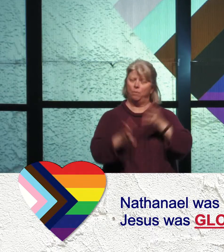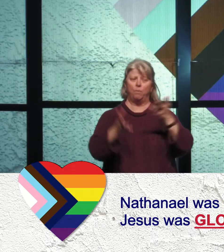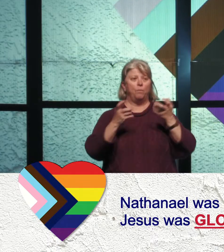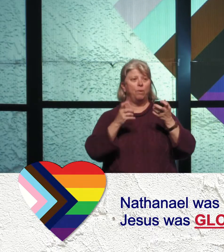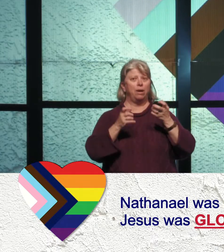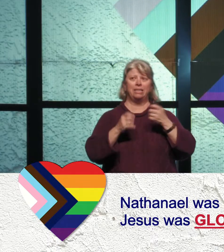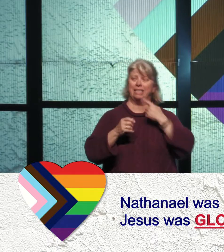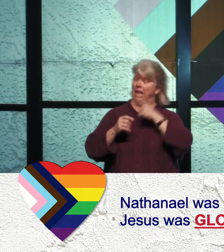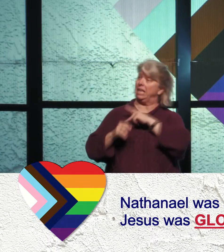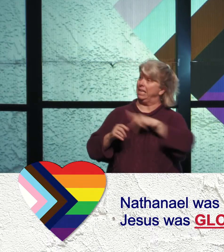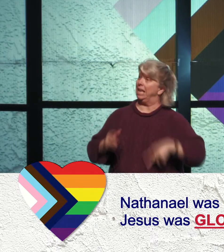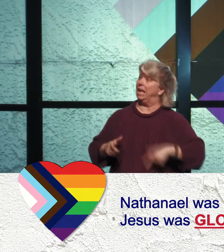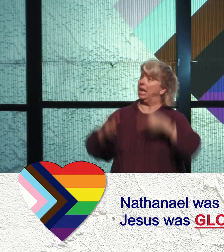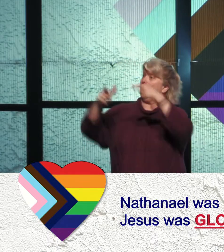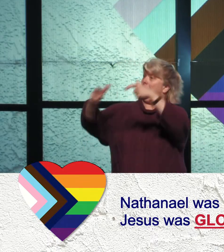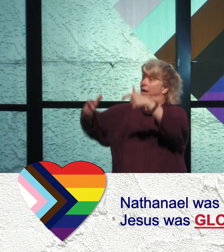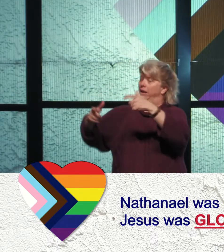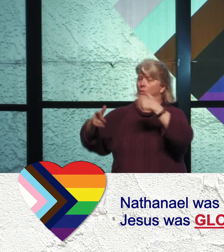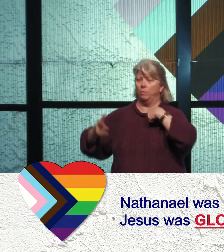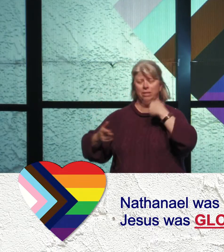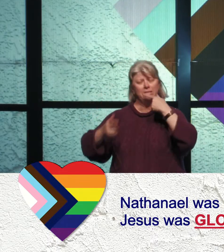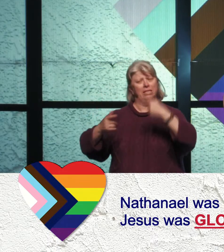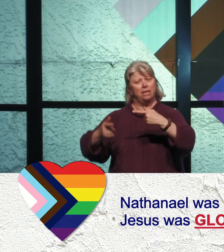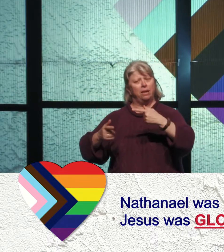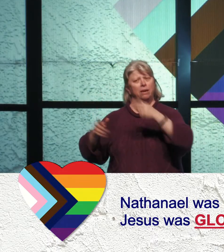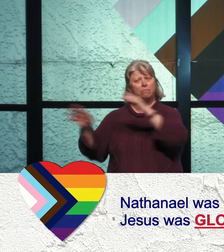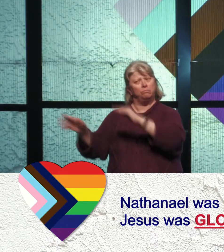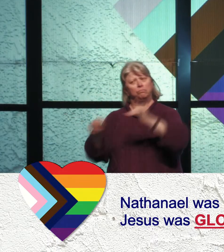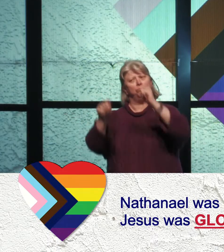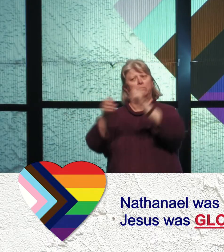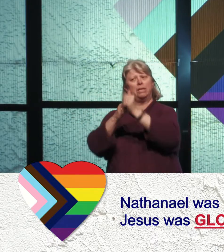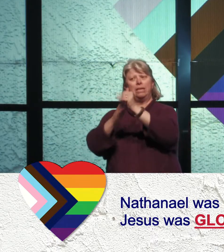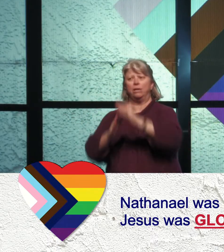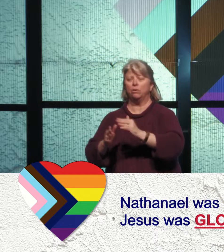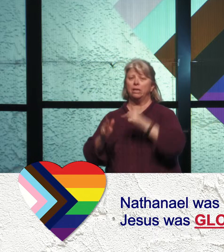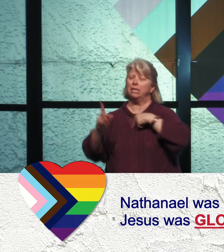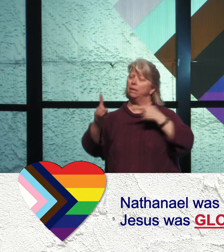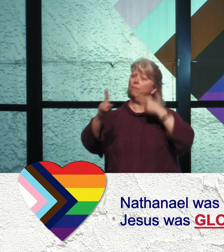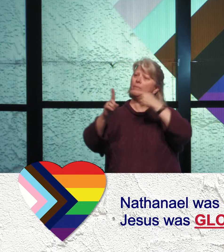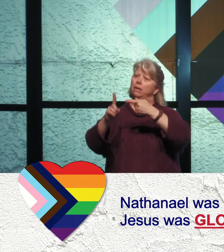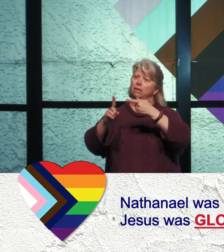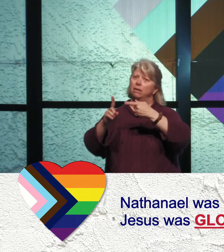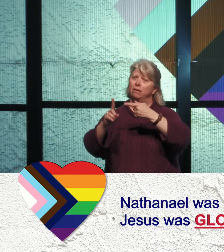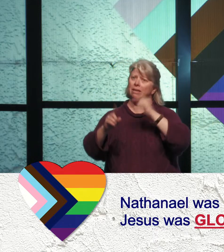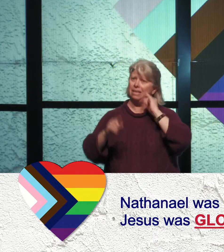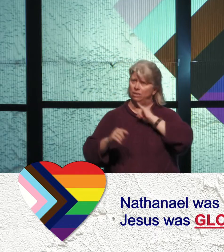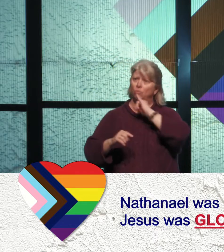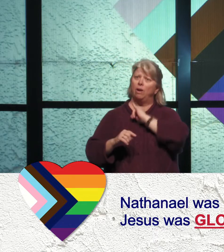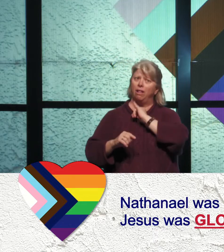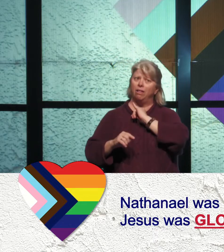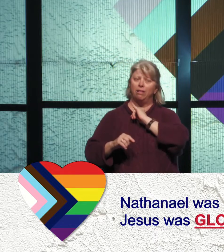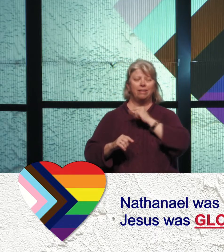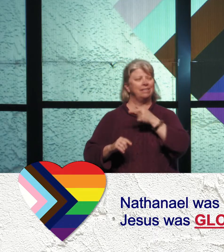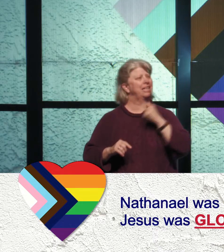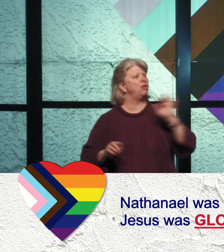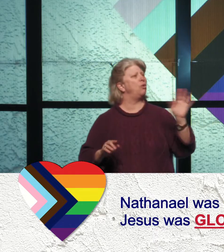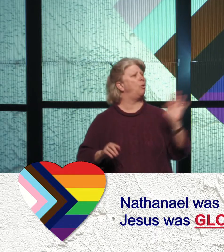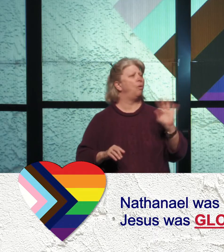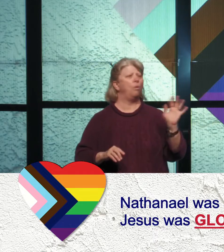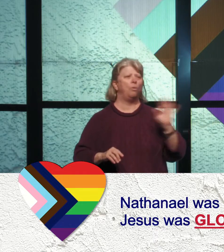make him king, when the people want to enthrone him, when the people want to make his mission about Israel, he says,